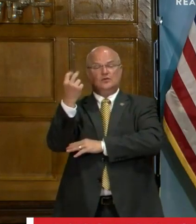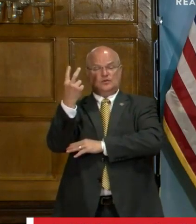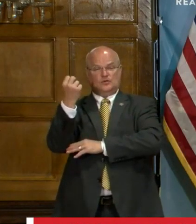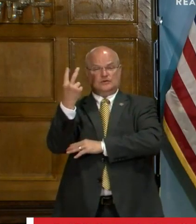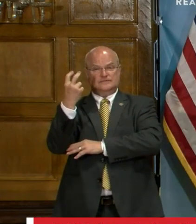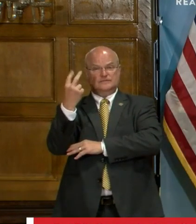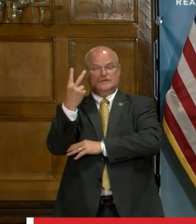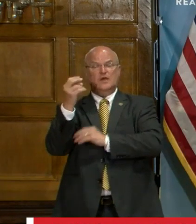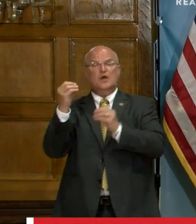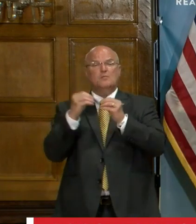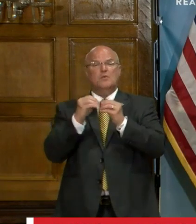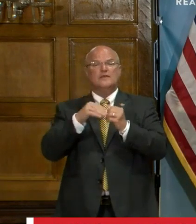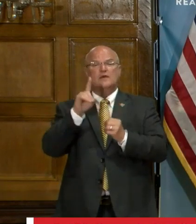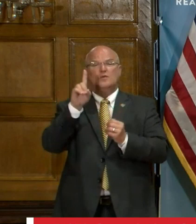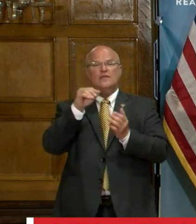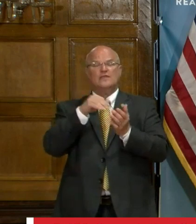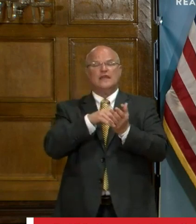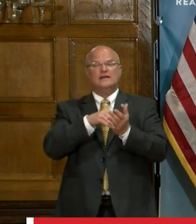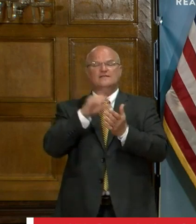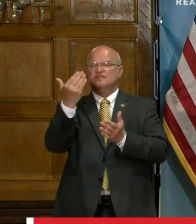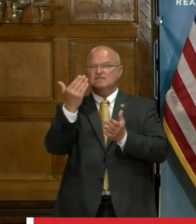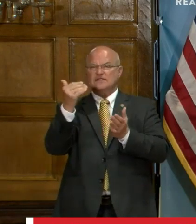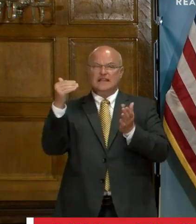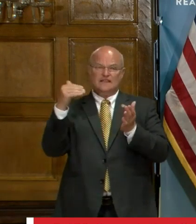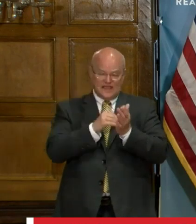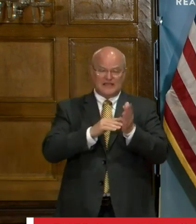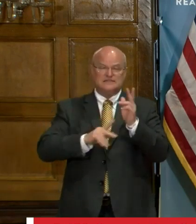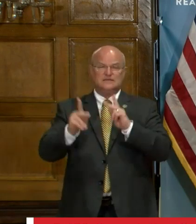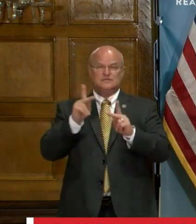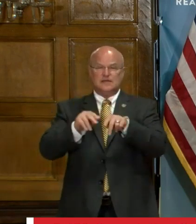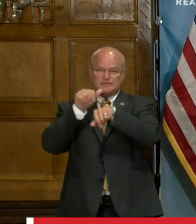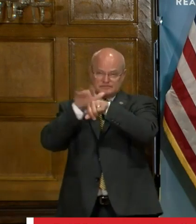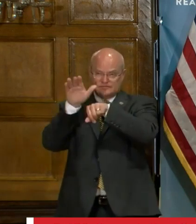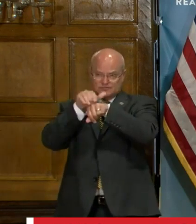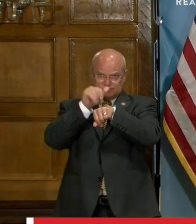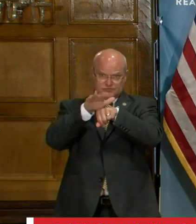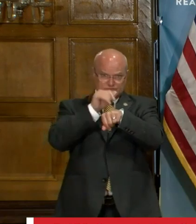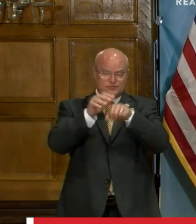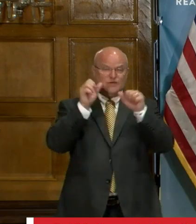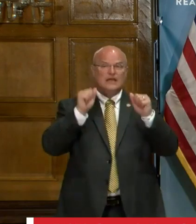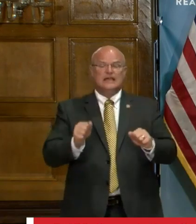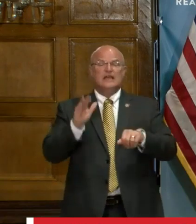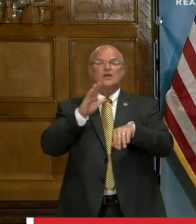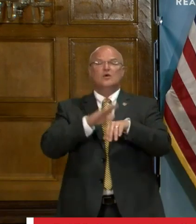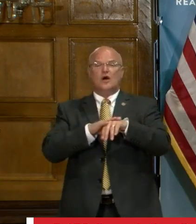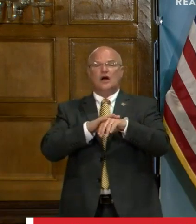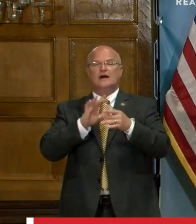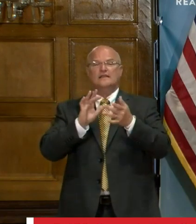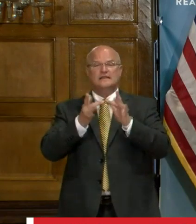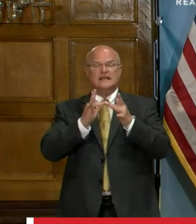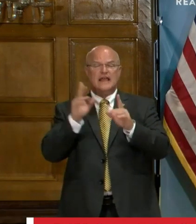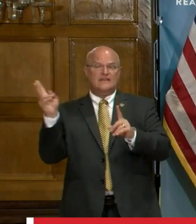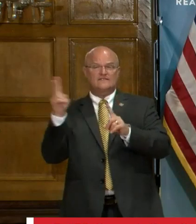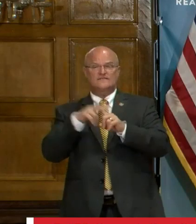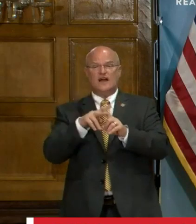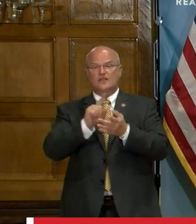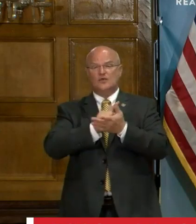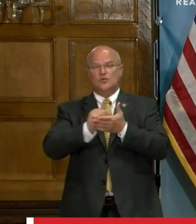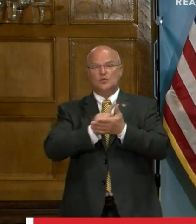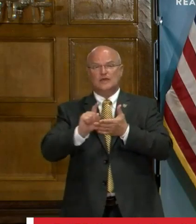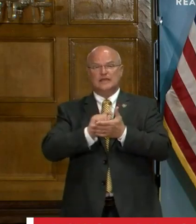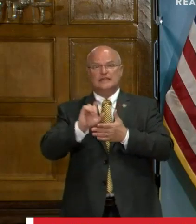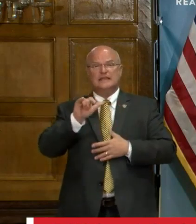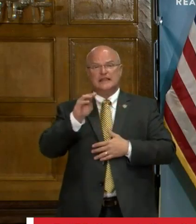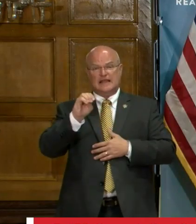noon today, over 15,000 claimants have been emailed that they can go on the site and file their weekly